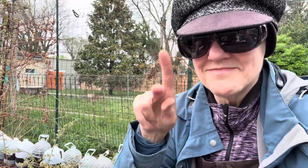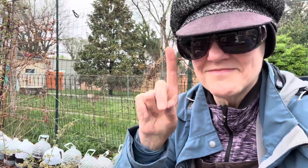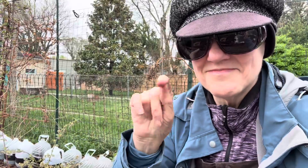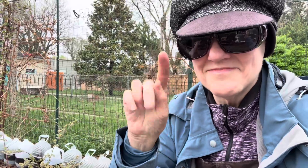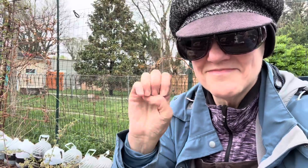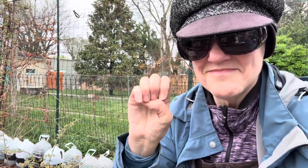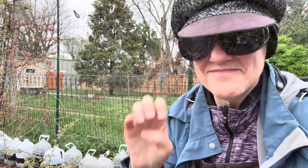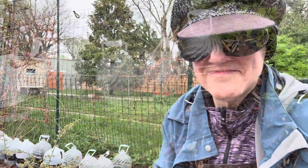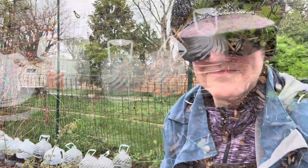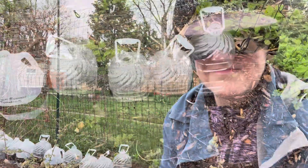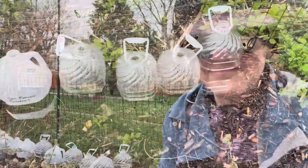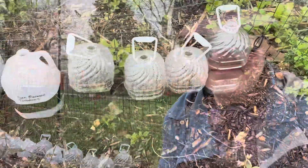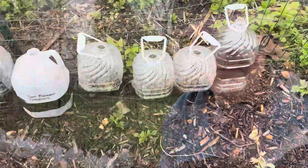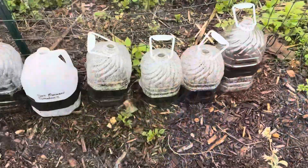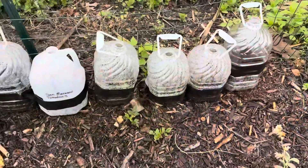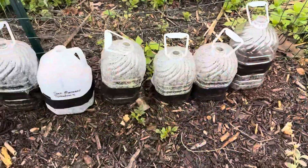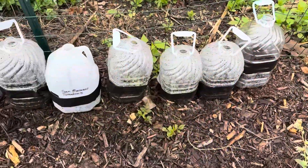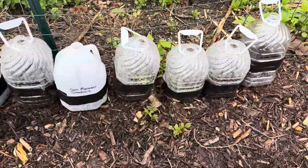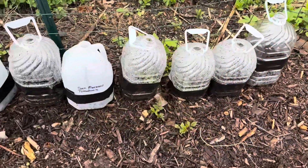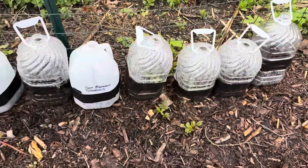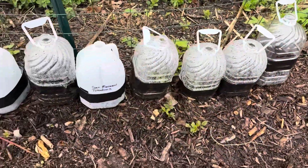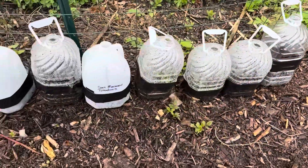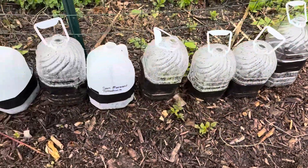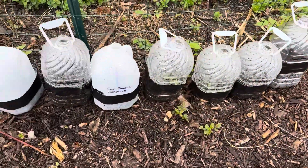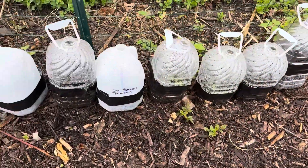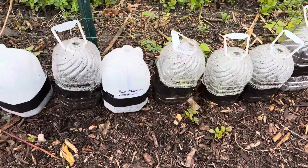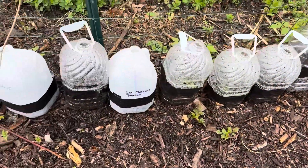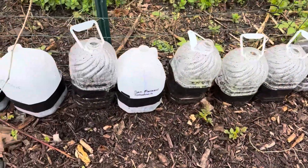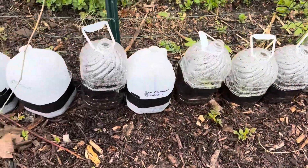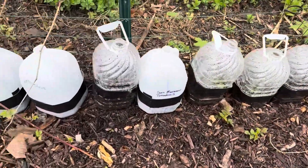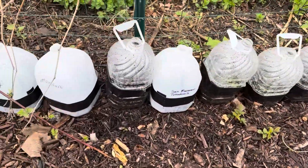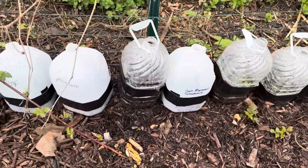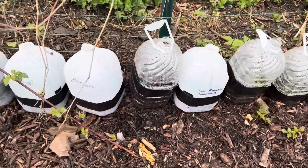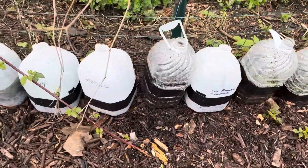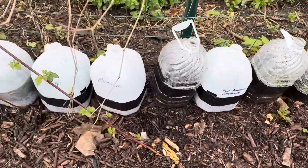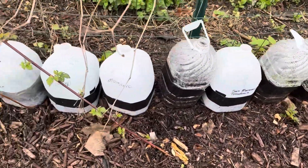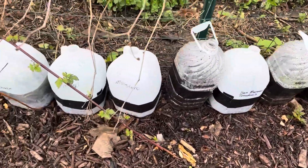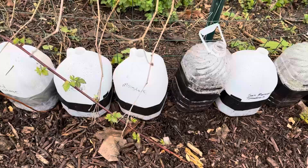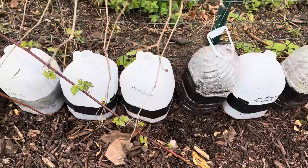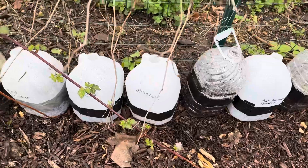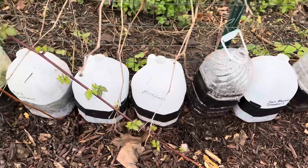I'm going to do an update on all the winter sown veggies and flowers soon.